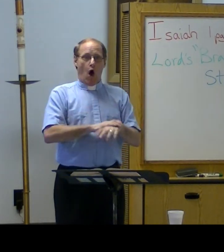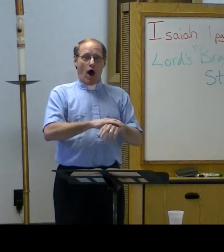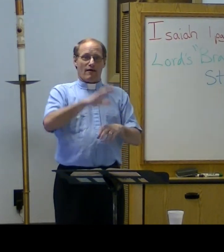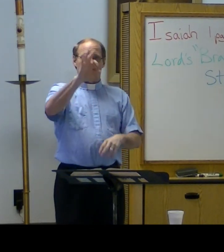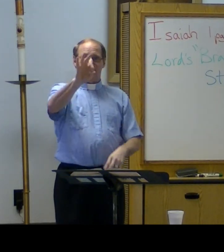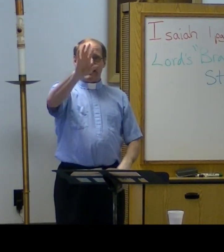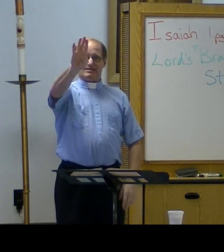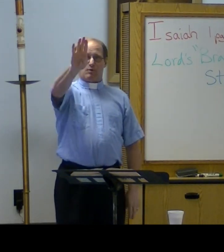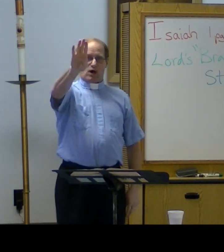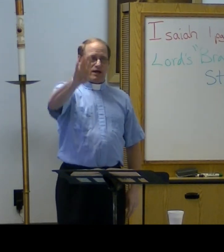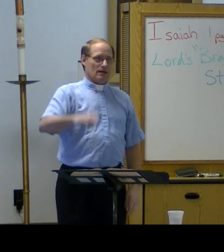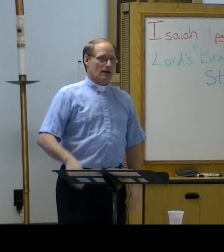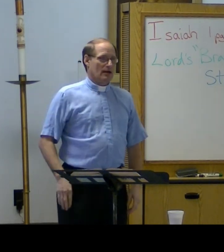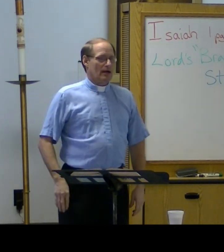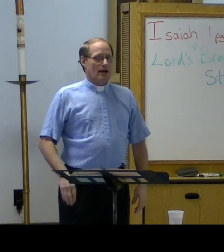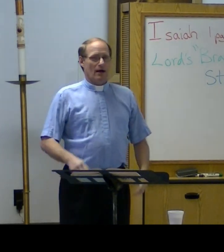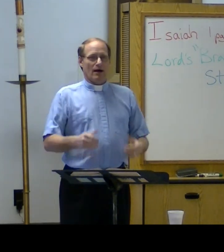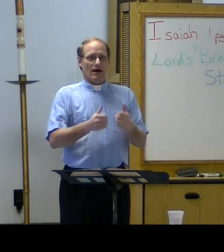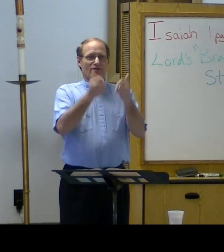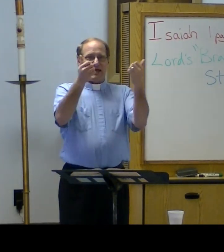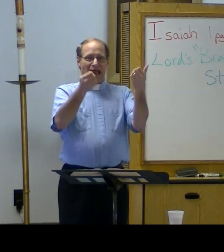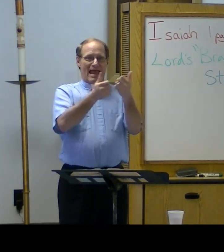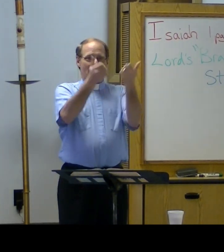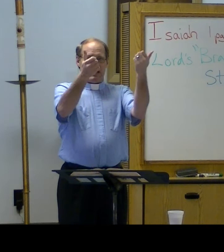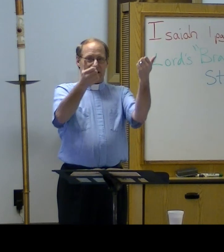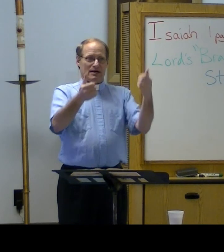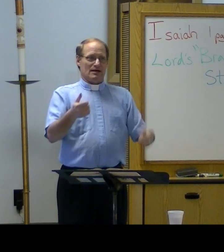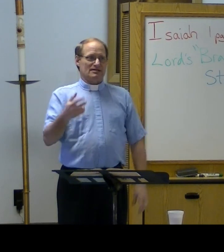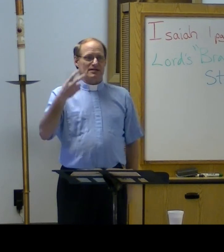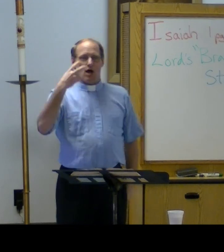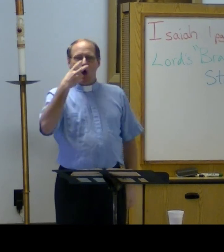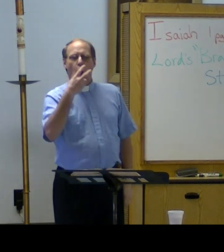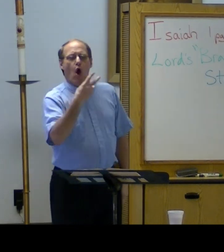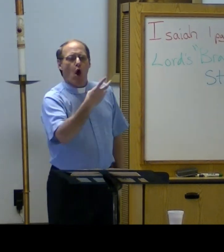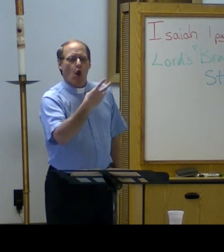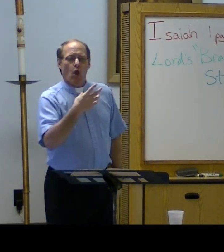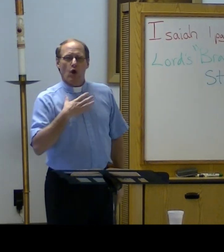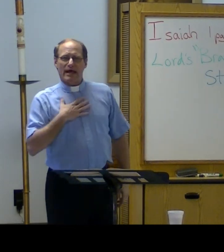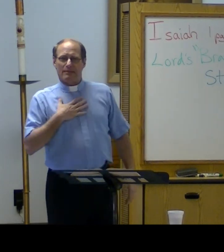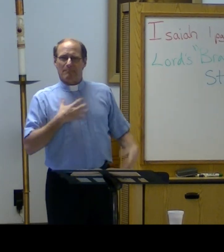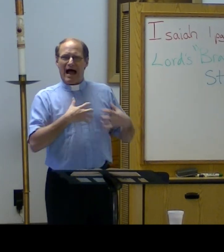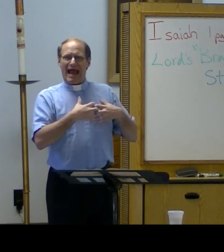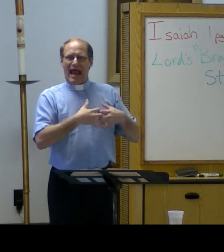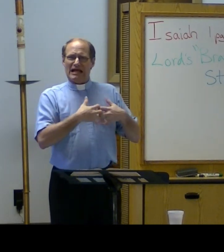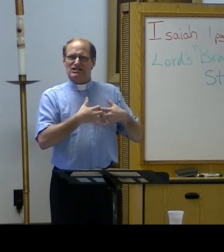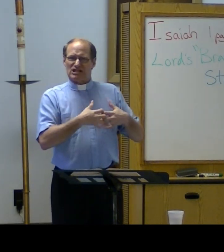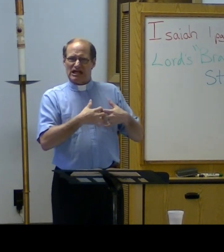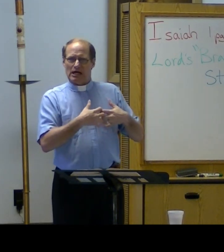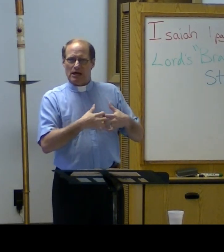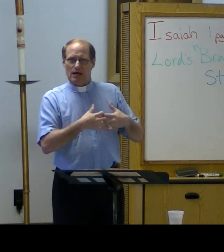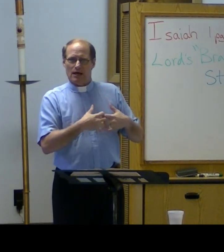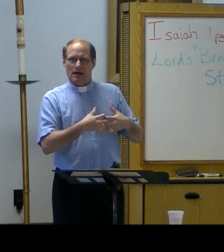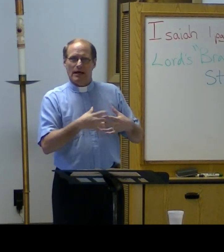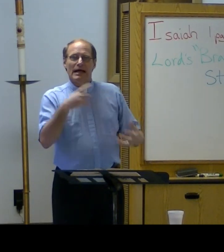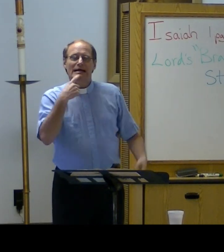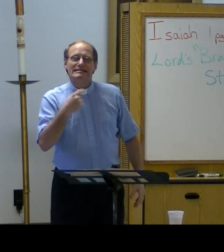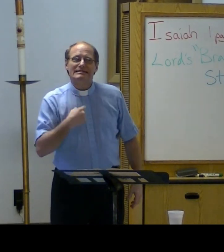on Facebook. The game is look at my engine.